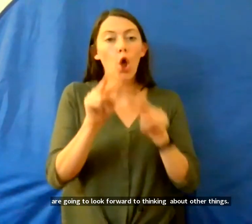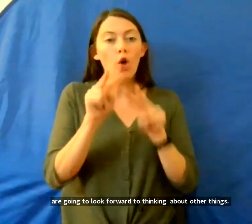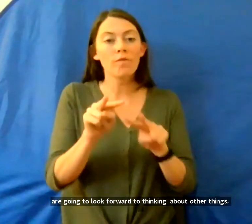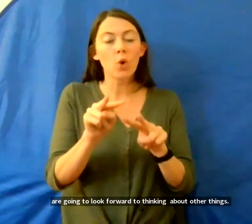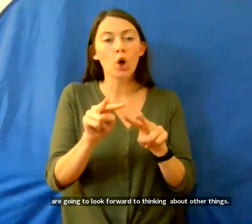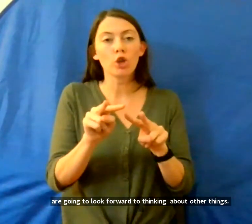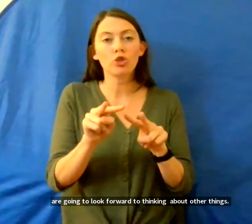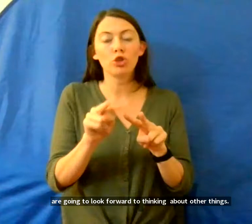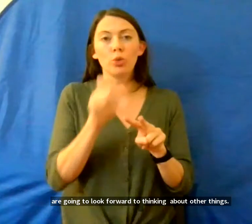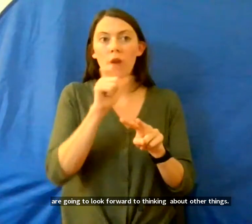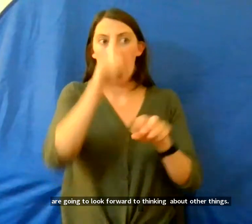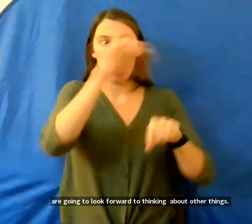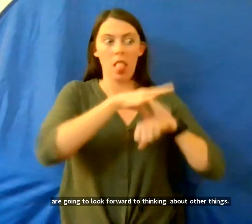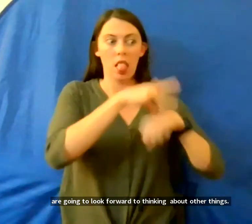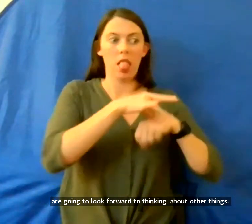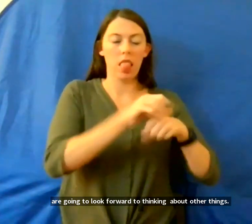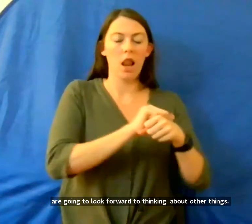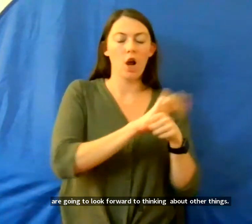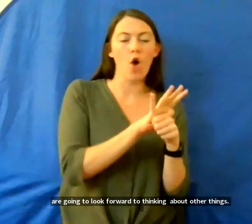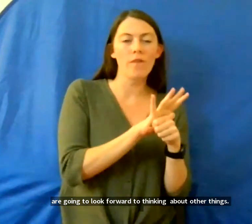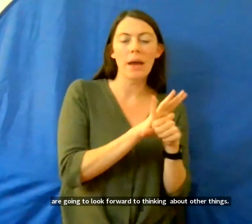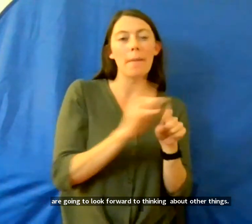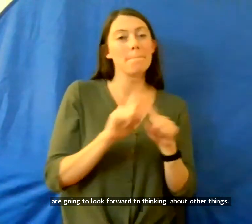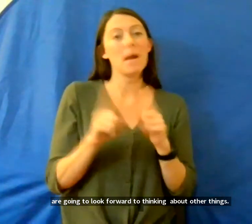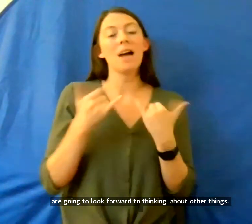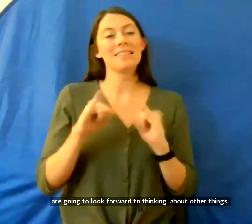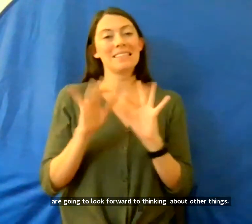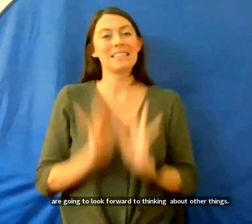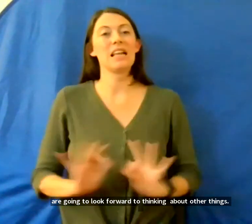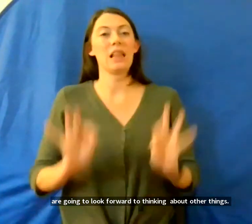going to have to keep providing.